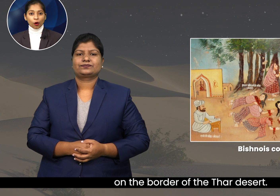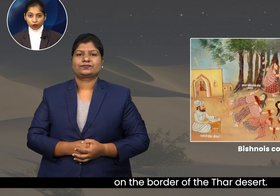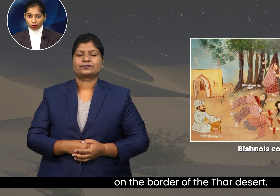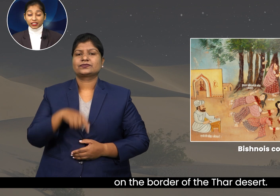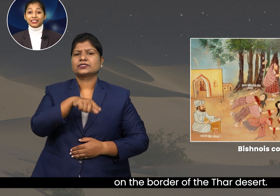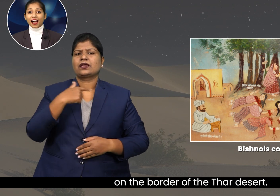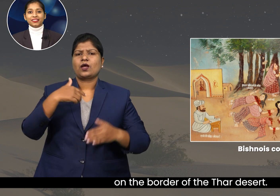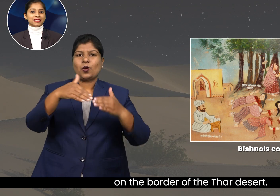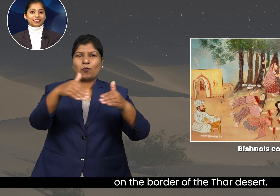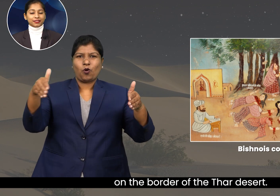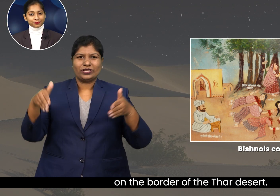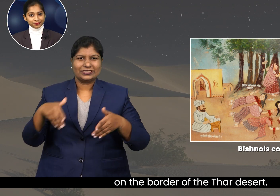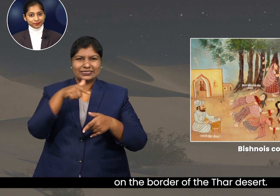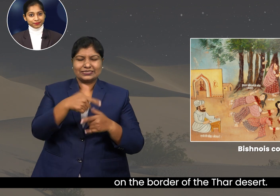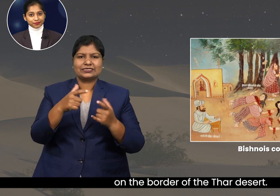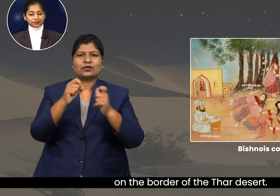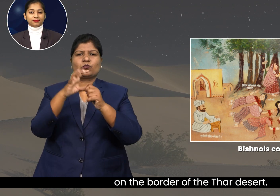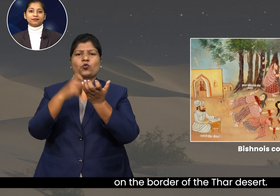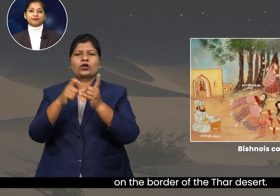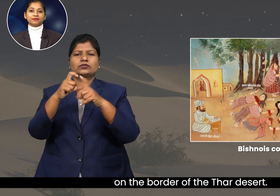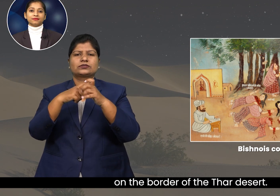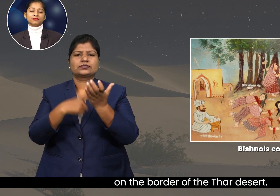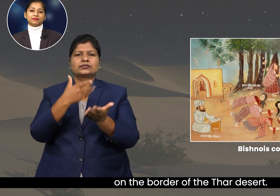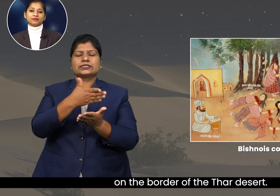on the border of the Thar Desert.